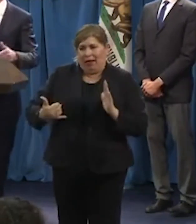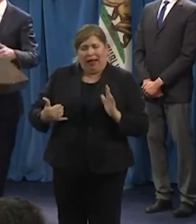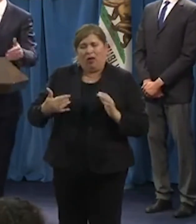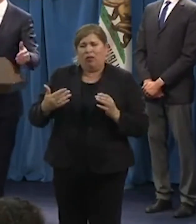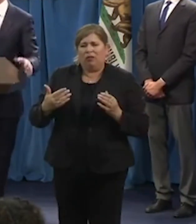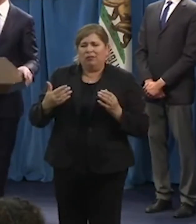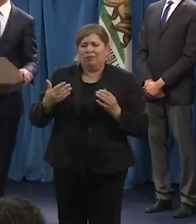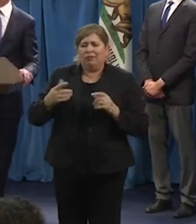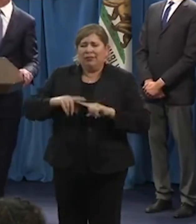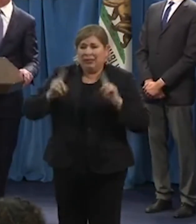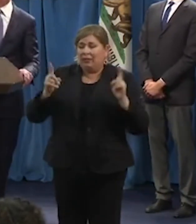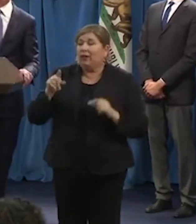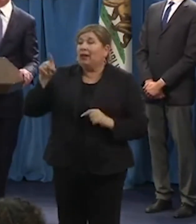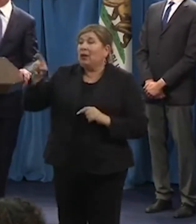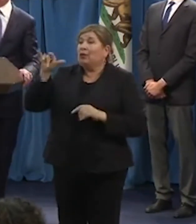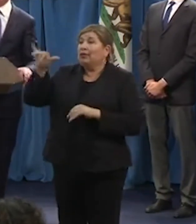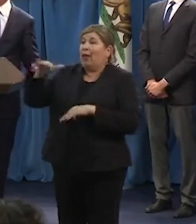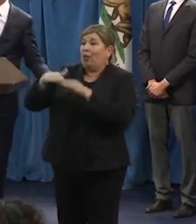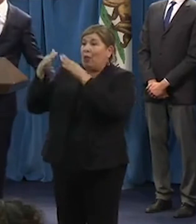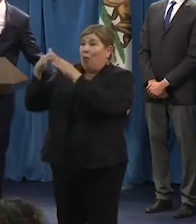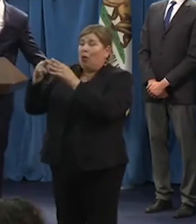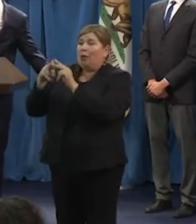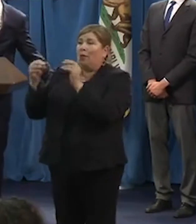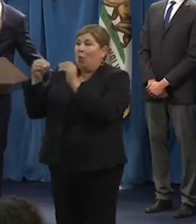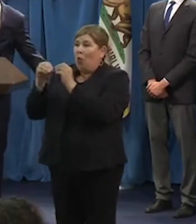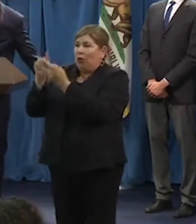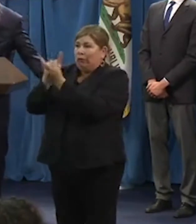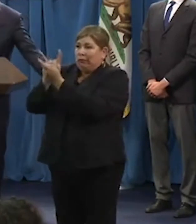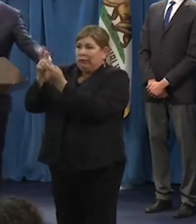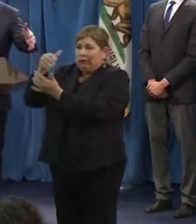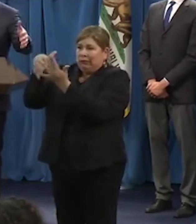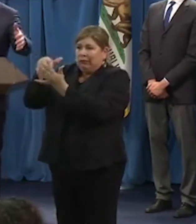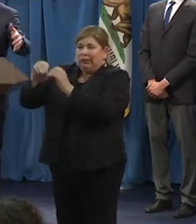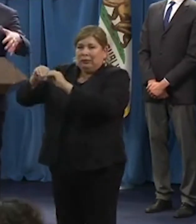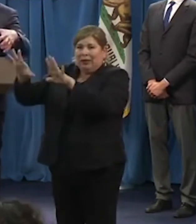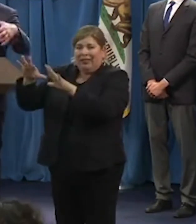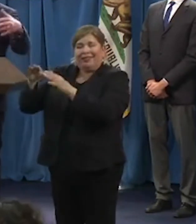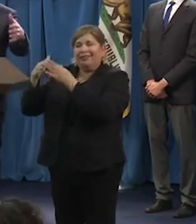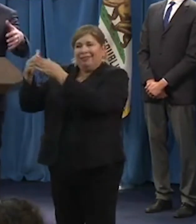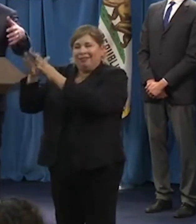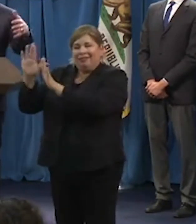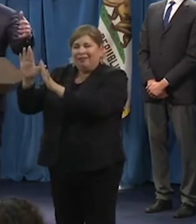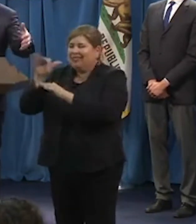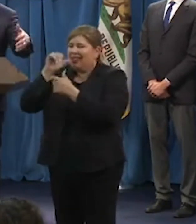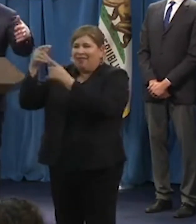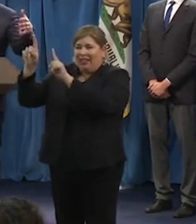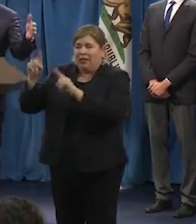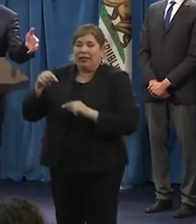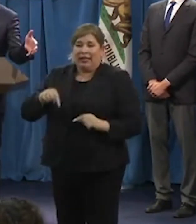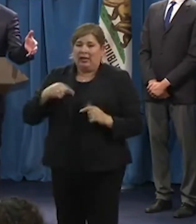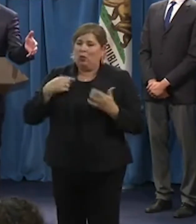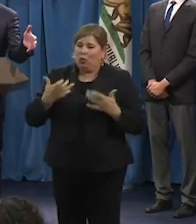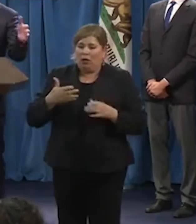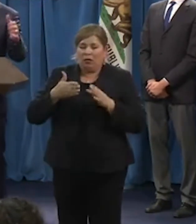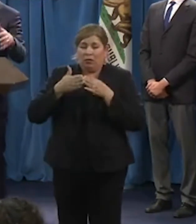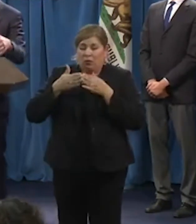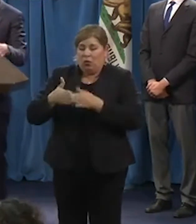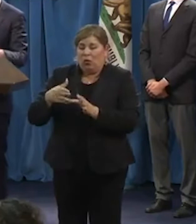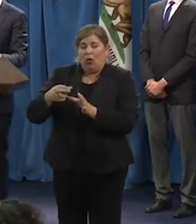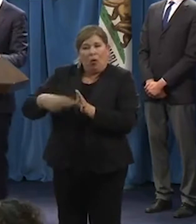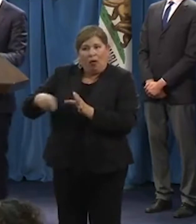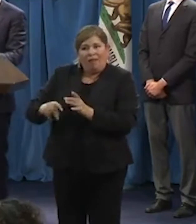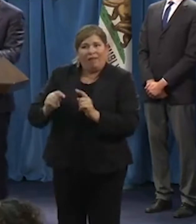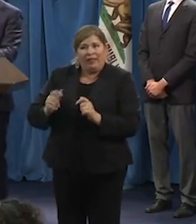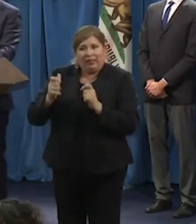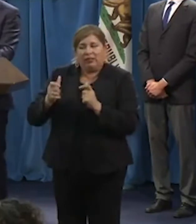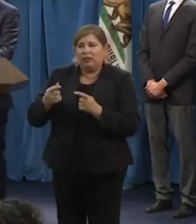into contact with the virus as a consequence. You want to get people off the ship as quickly and effectively and efficiently as possible in a way that